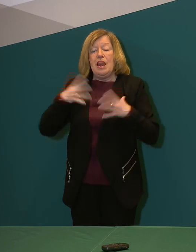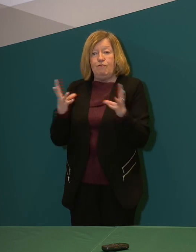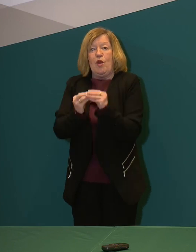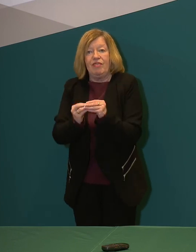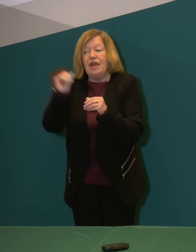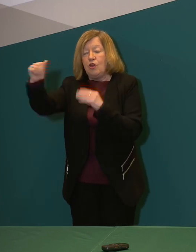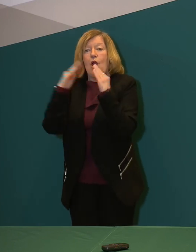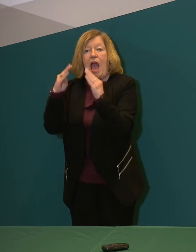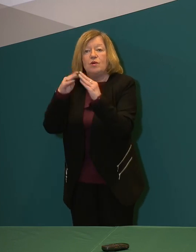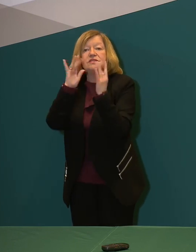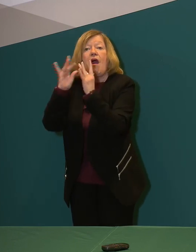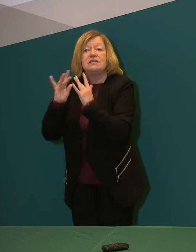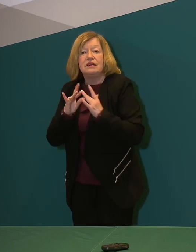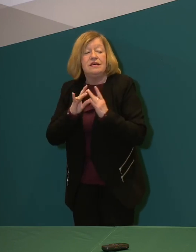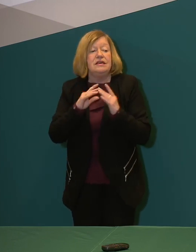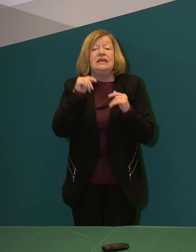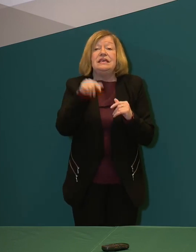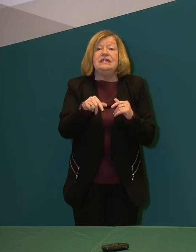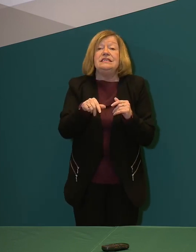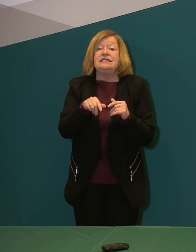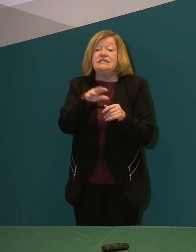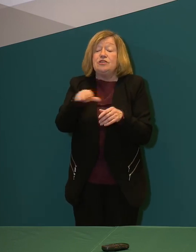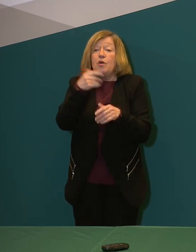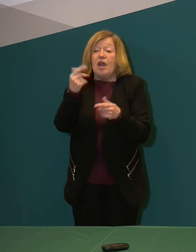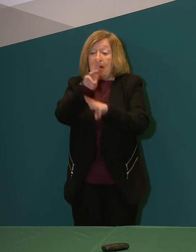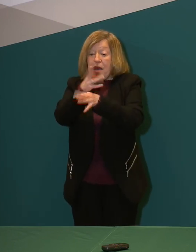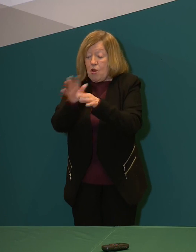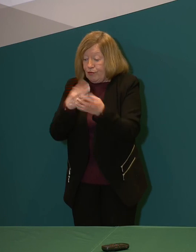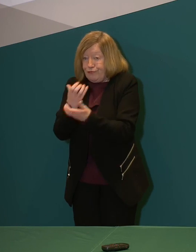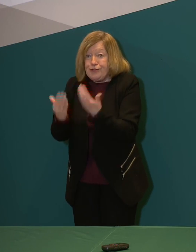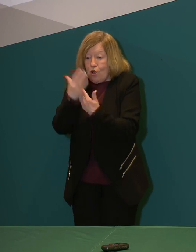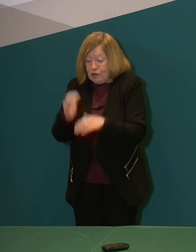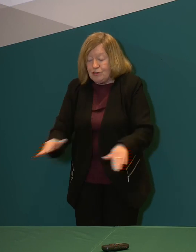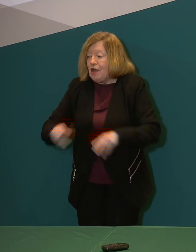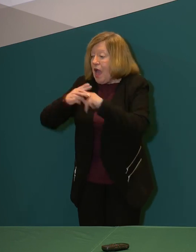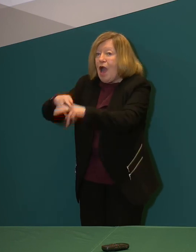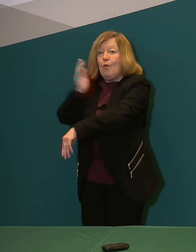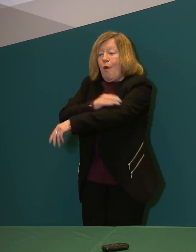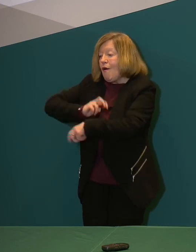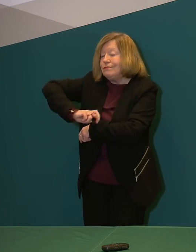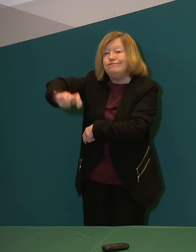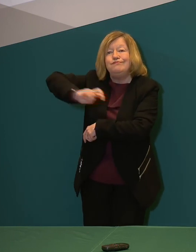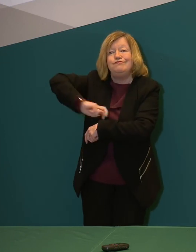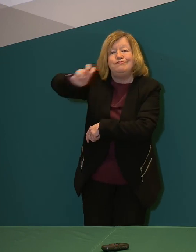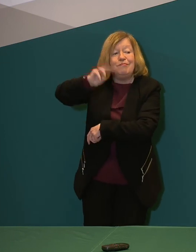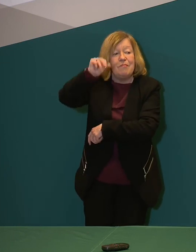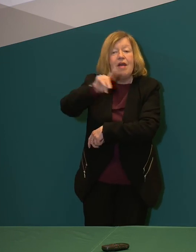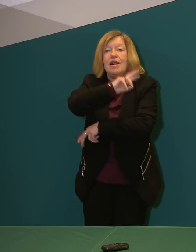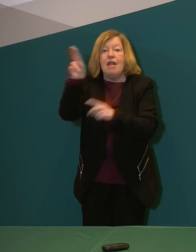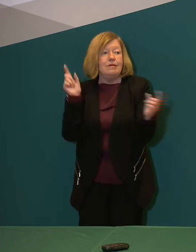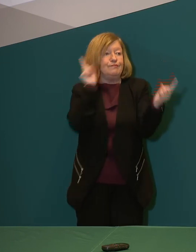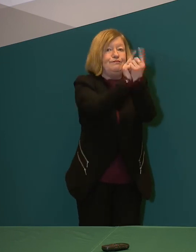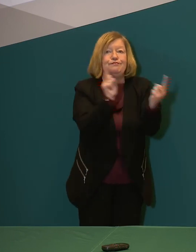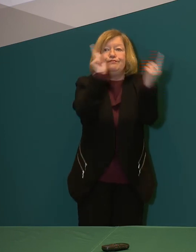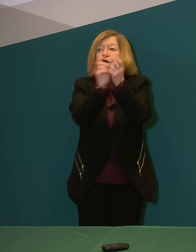people who are your household contacts. So the practical situation of a parent with young children going for a walk in the park, not encountering other people,